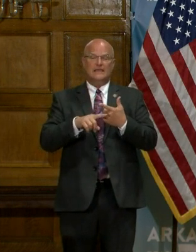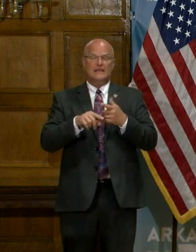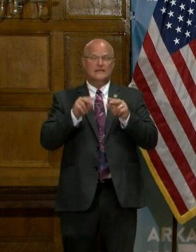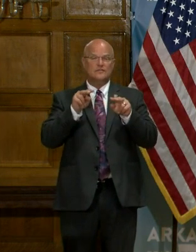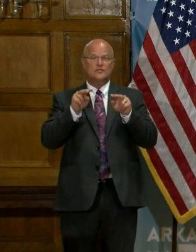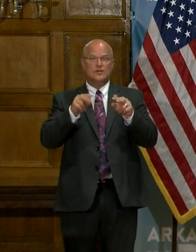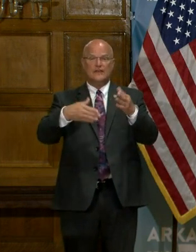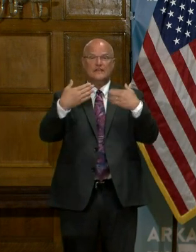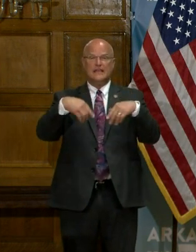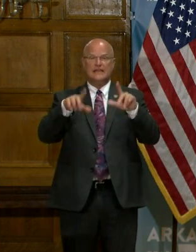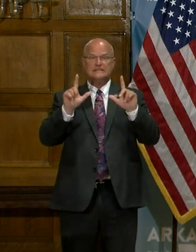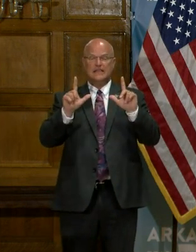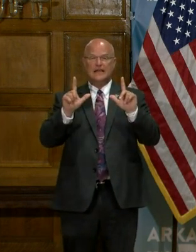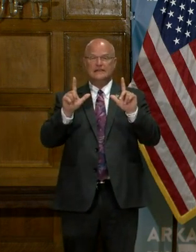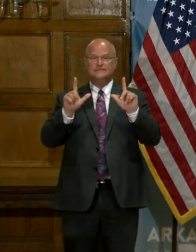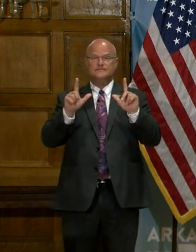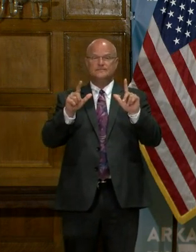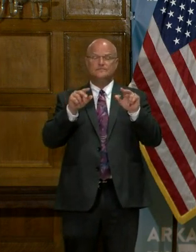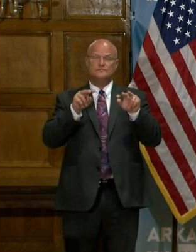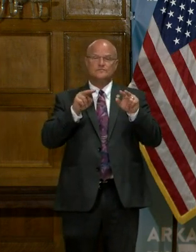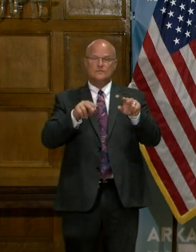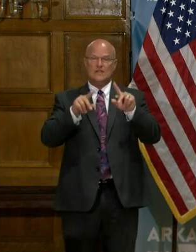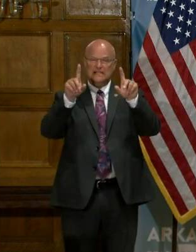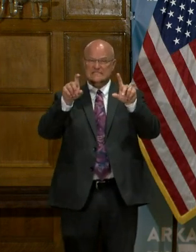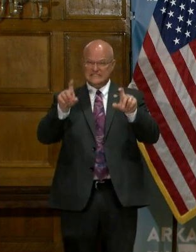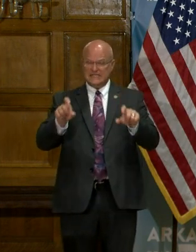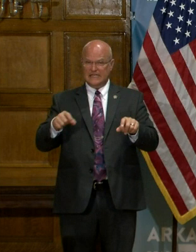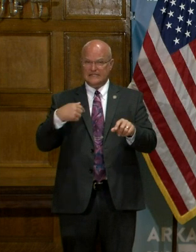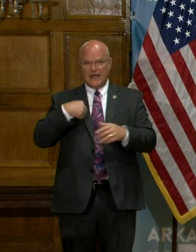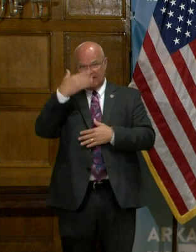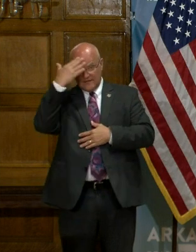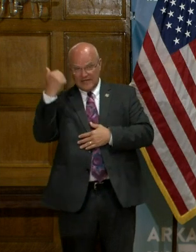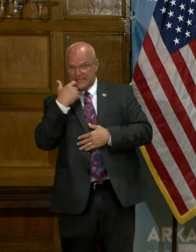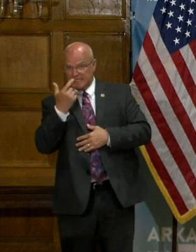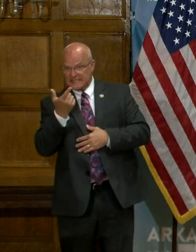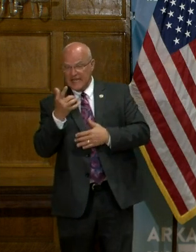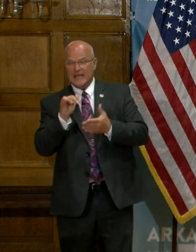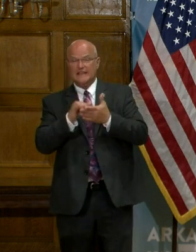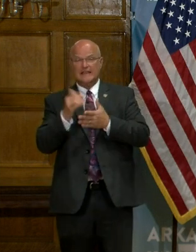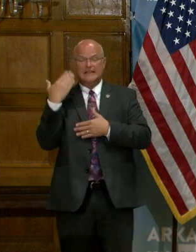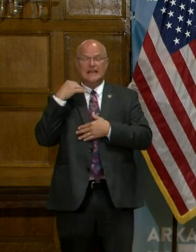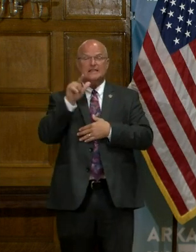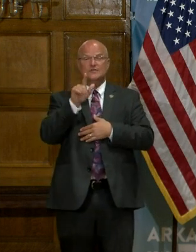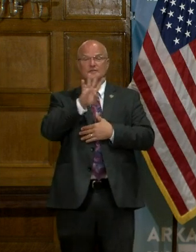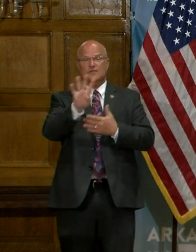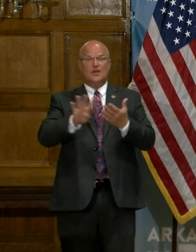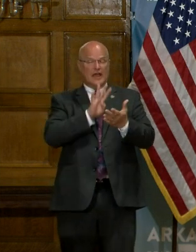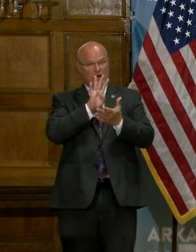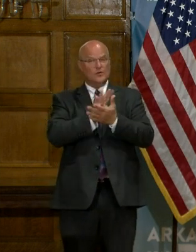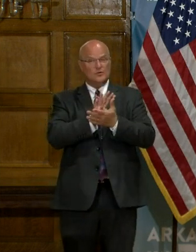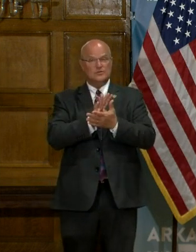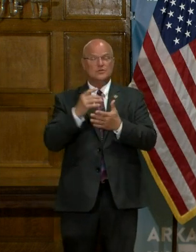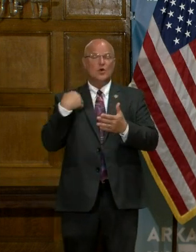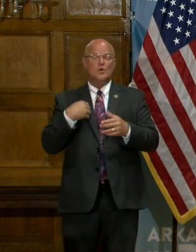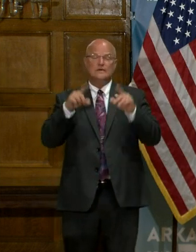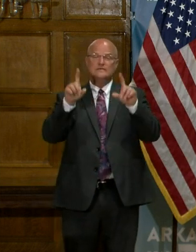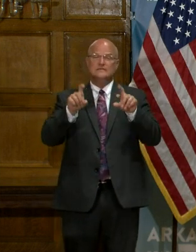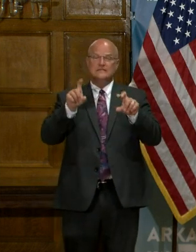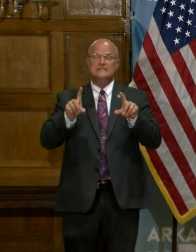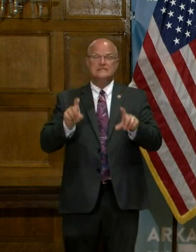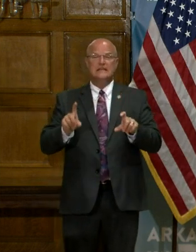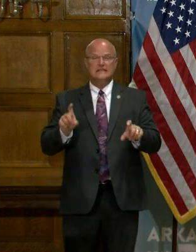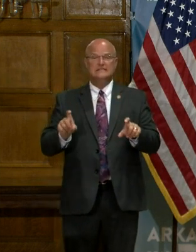you look at the next slide, we'll look at our test. I failed to mention that in the last 24 hours we've